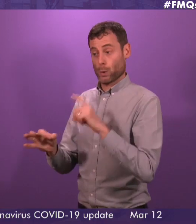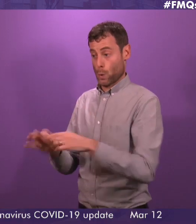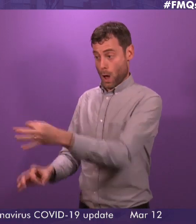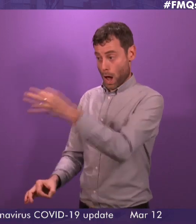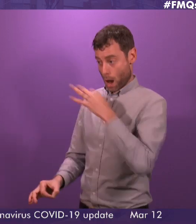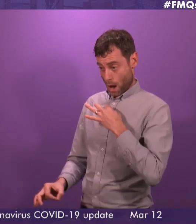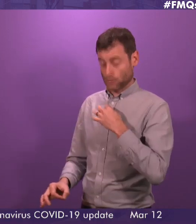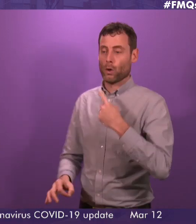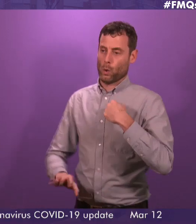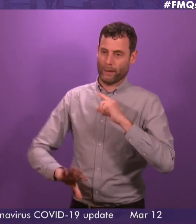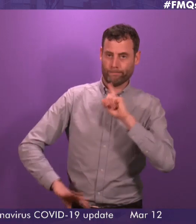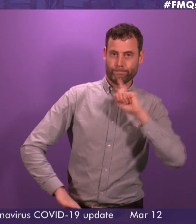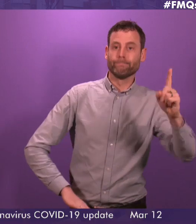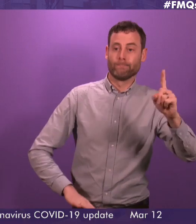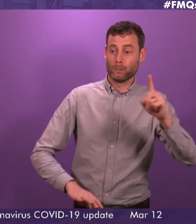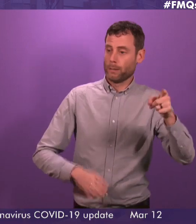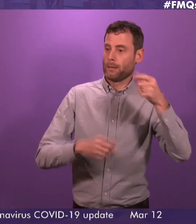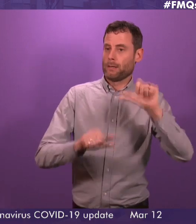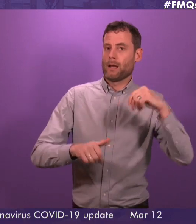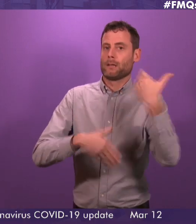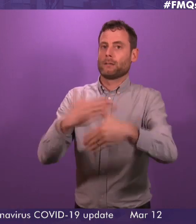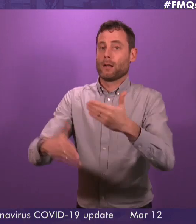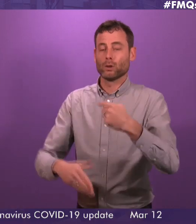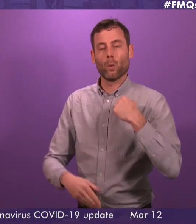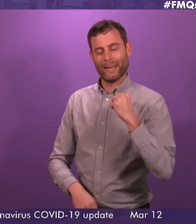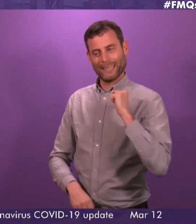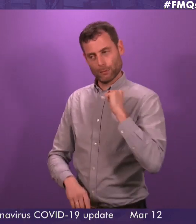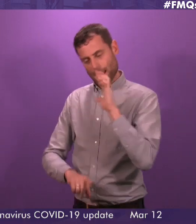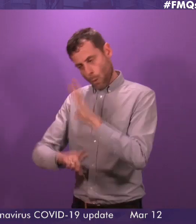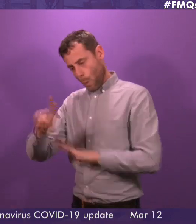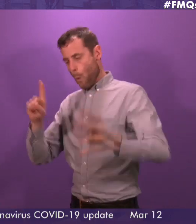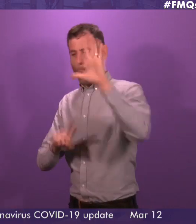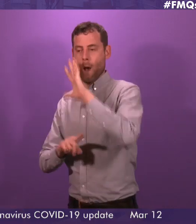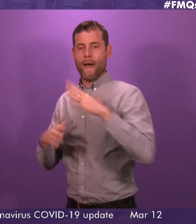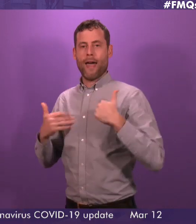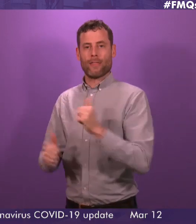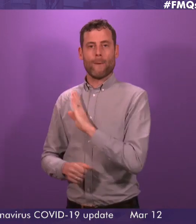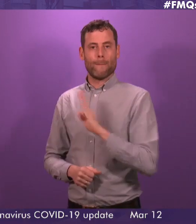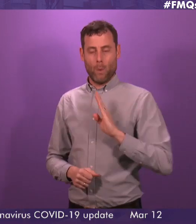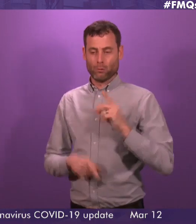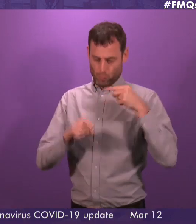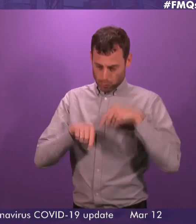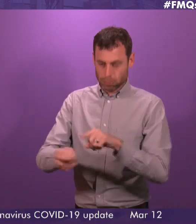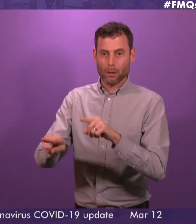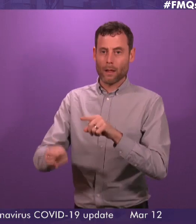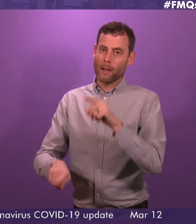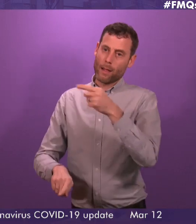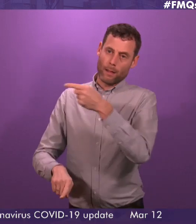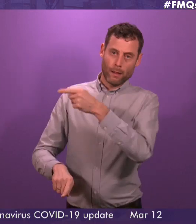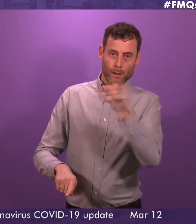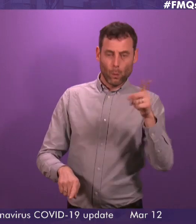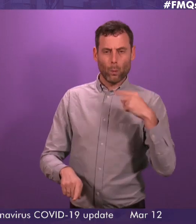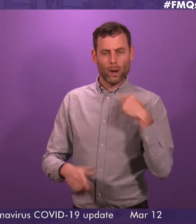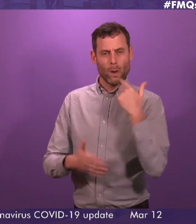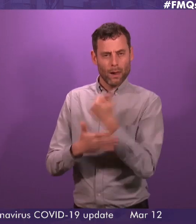all our boards, so I would expect it to have applied across all our boards. We will continue to check that it has done, and